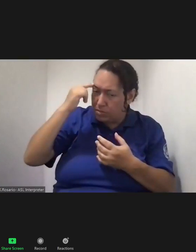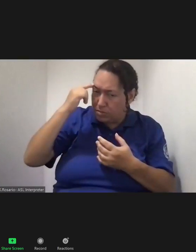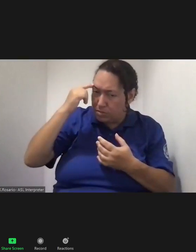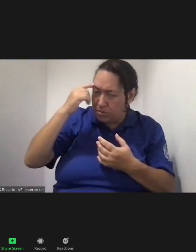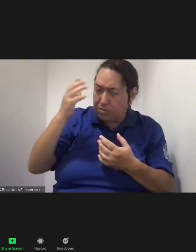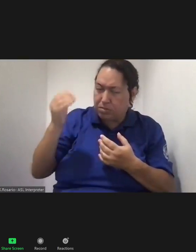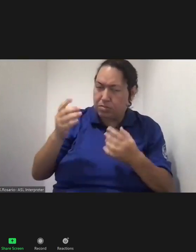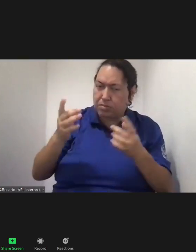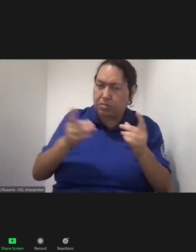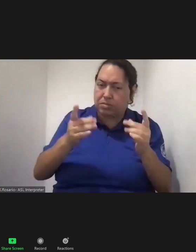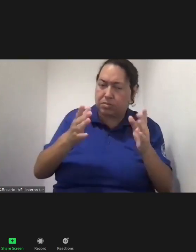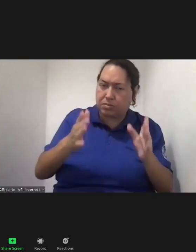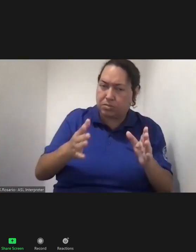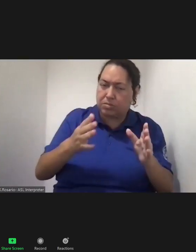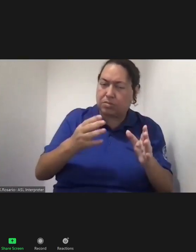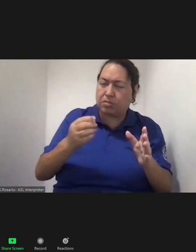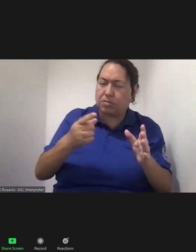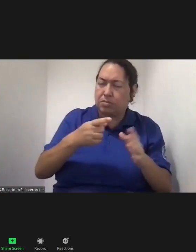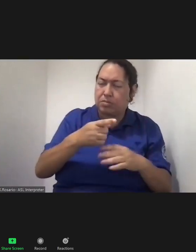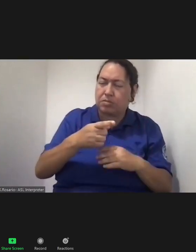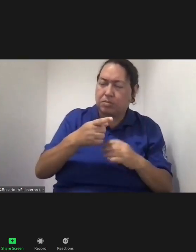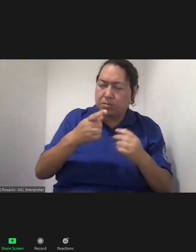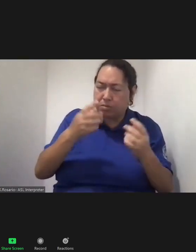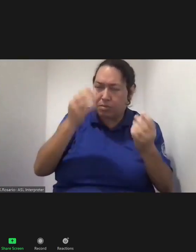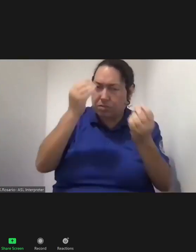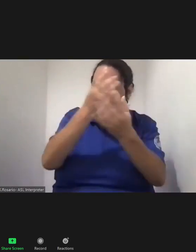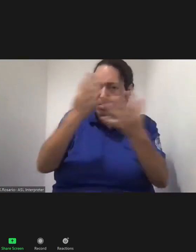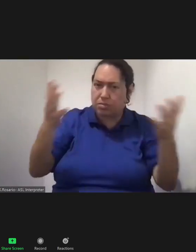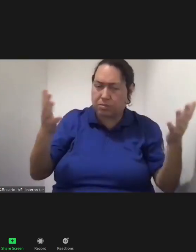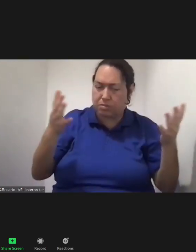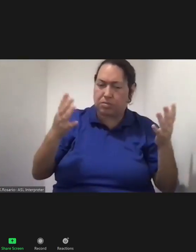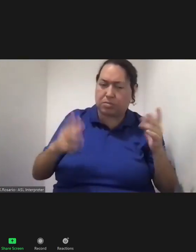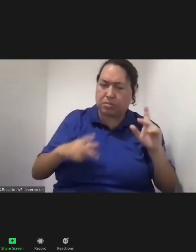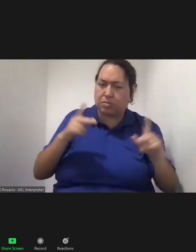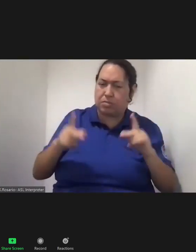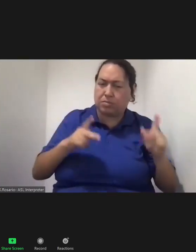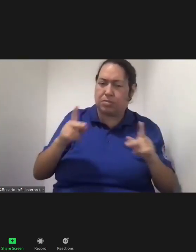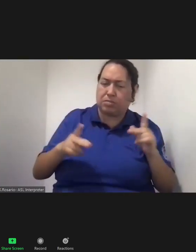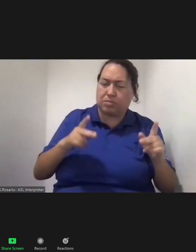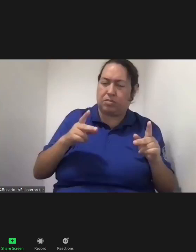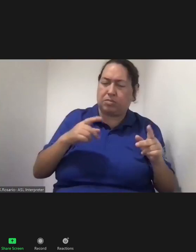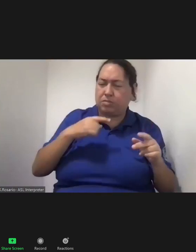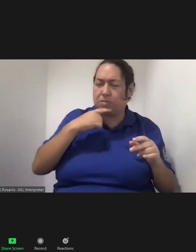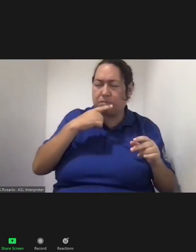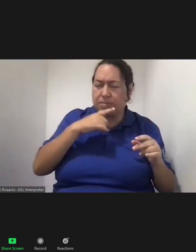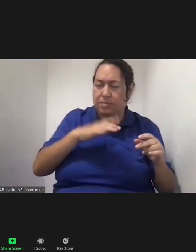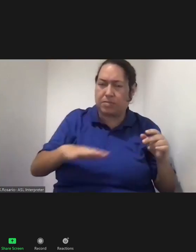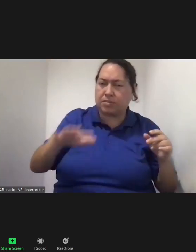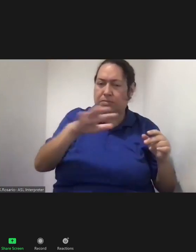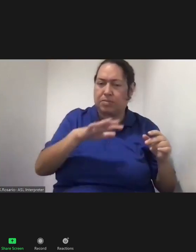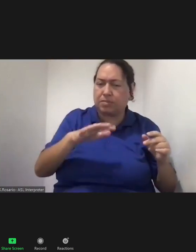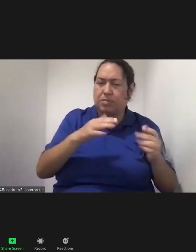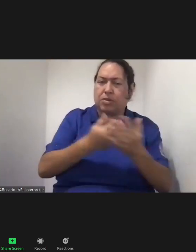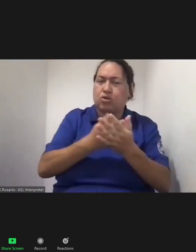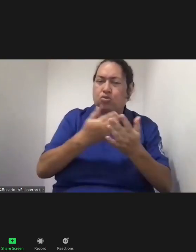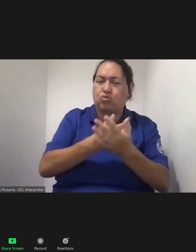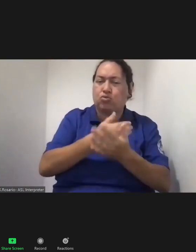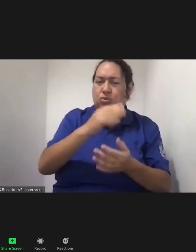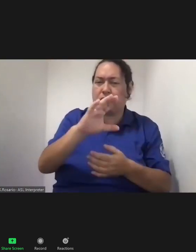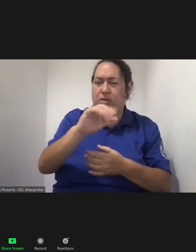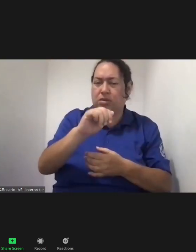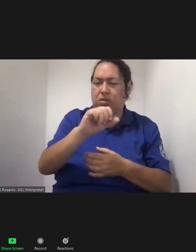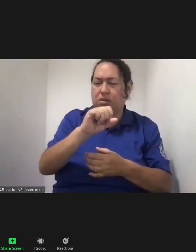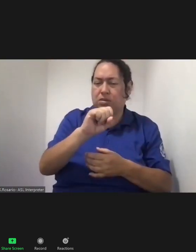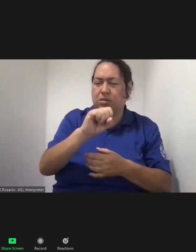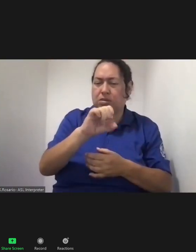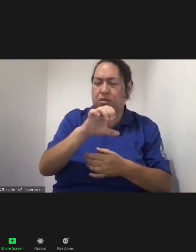then we can give it out to the public. But right now, these are new cases, and the first thing we